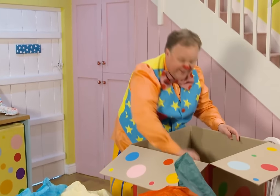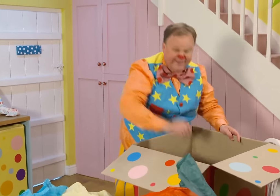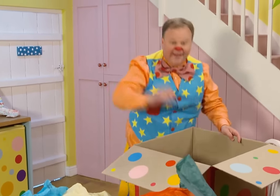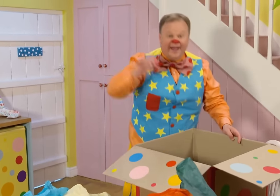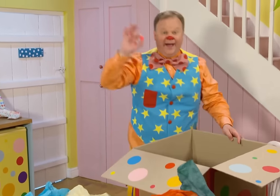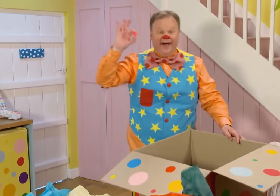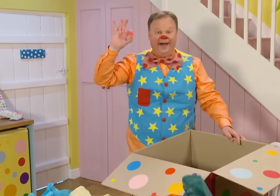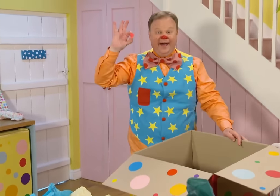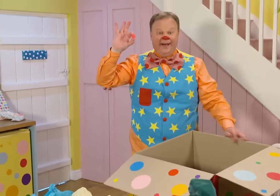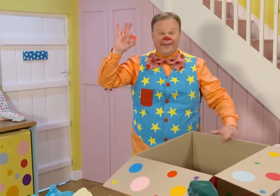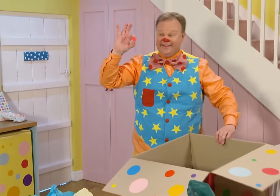Ta-da!